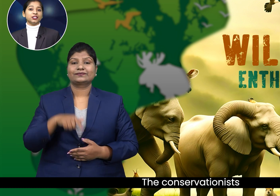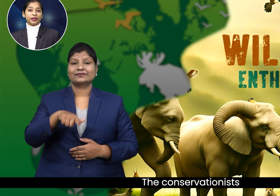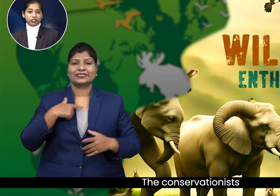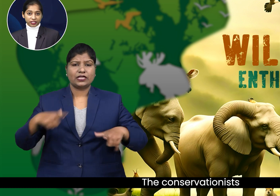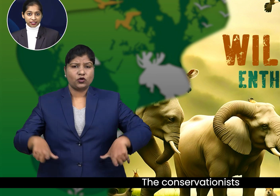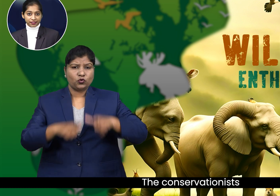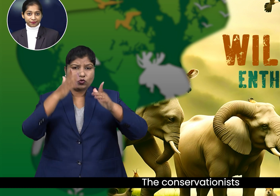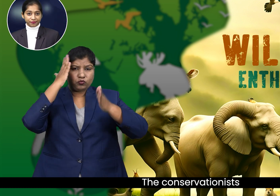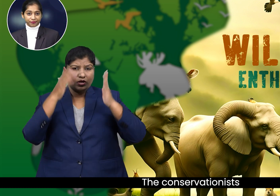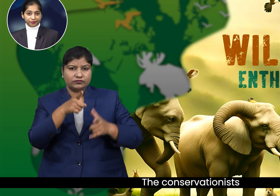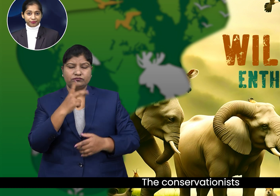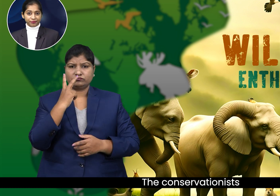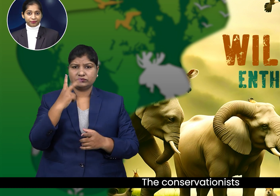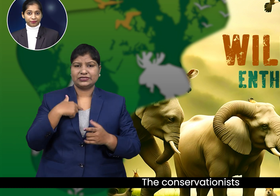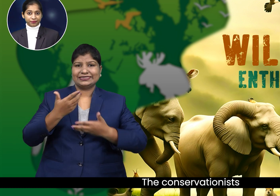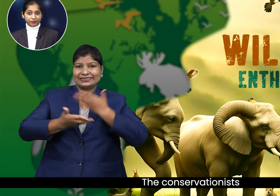The conservationists